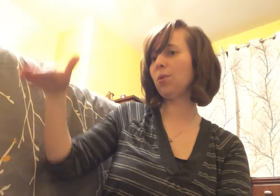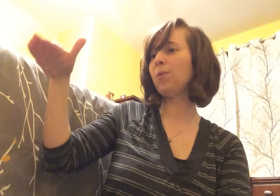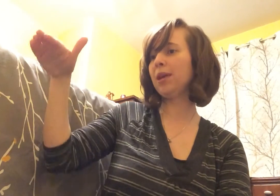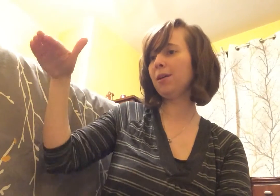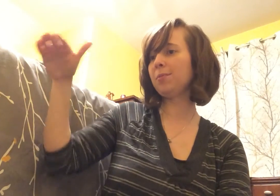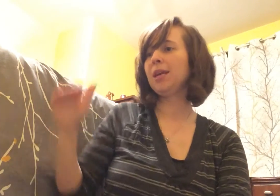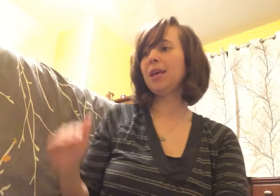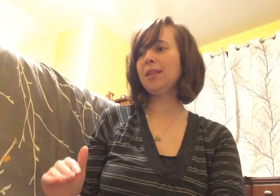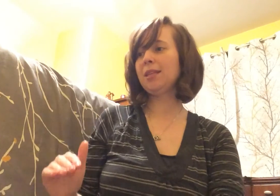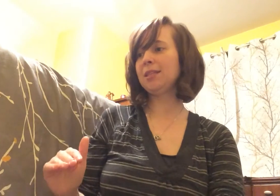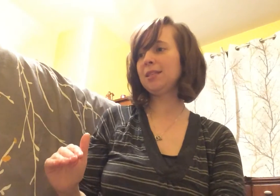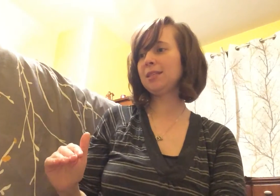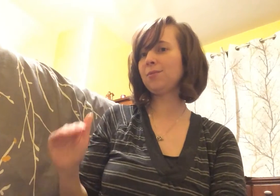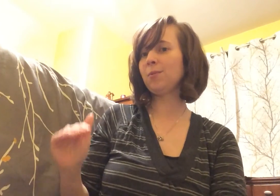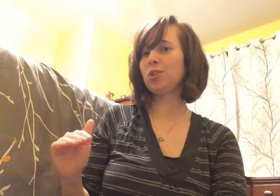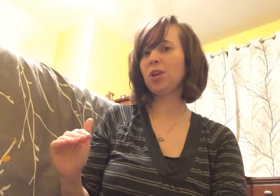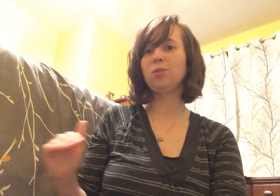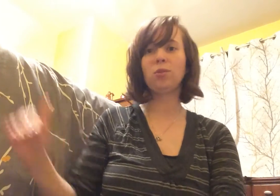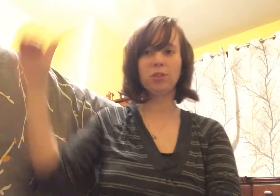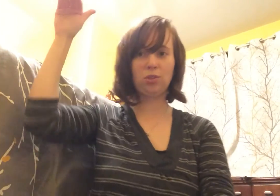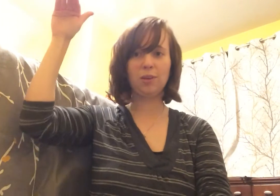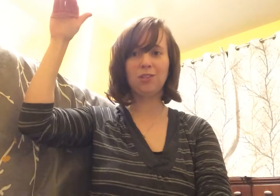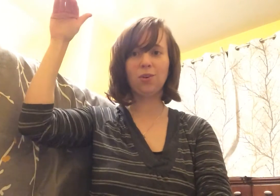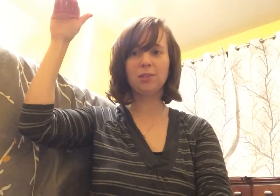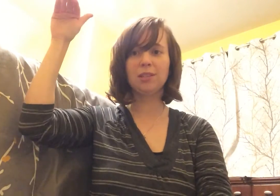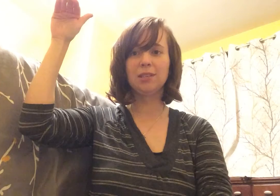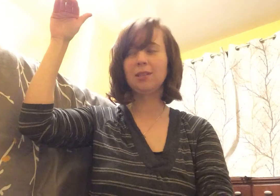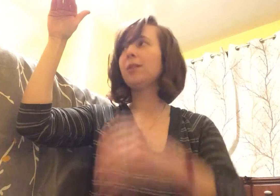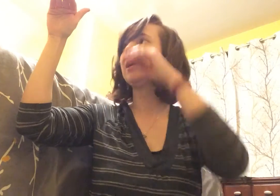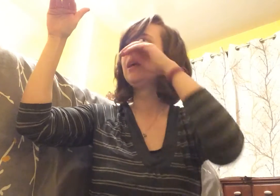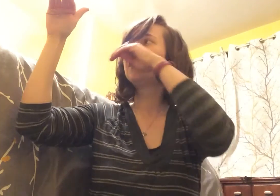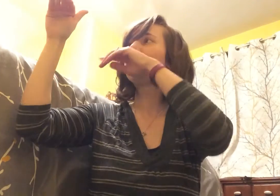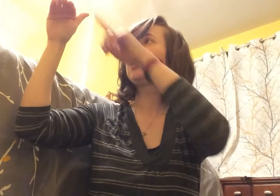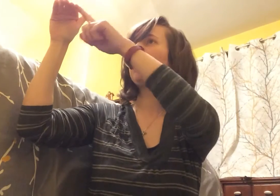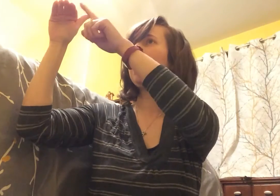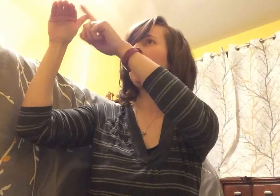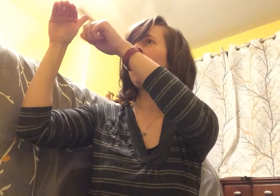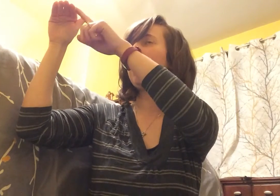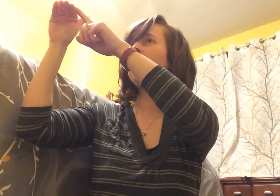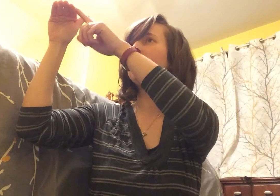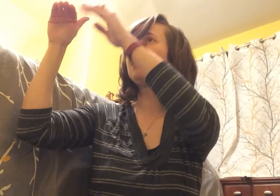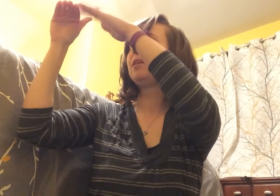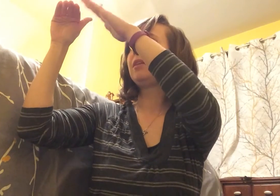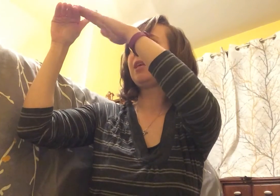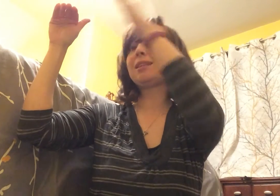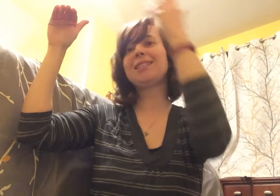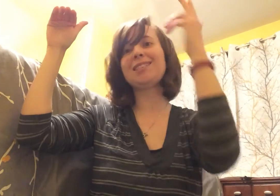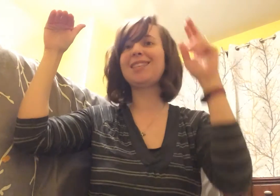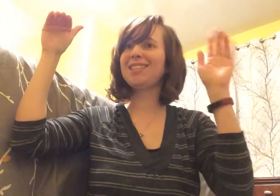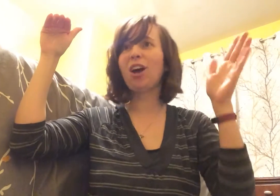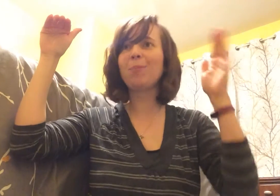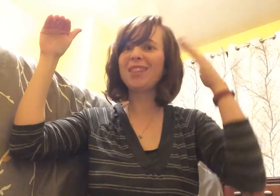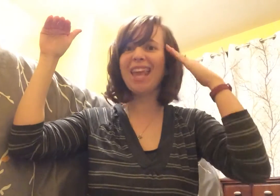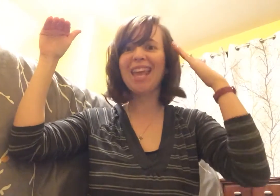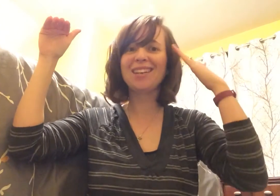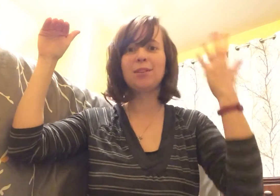growing up, and then this is from a child goes into an adult. All right, so like your hand, like the top of the head of